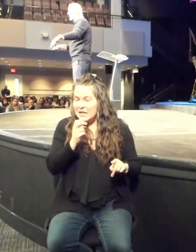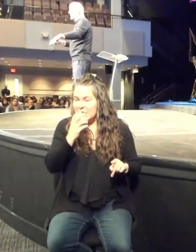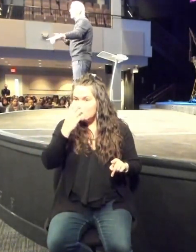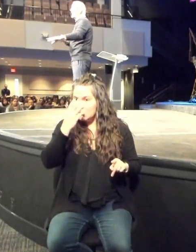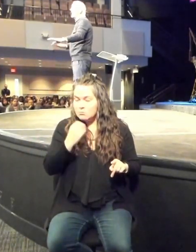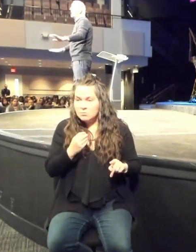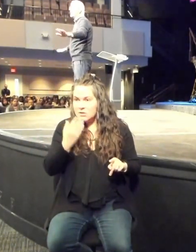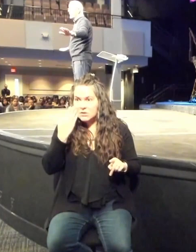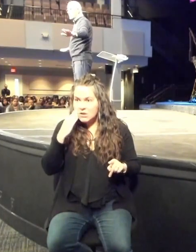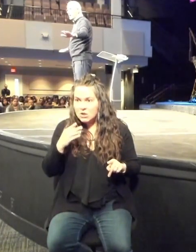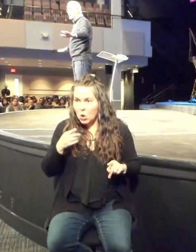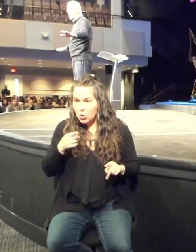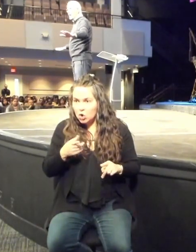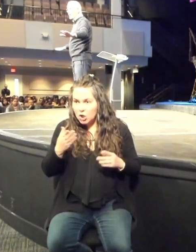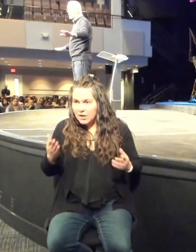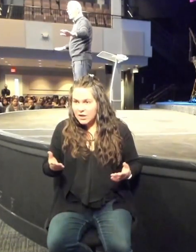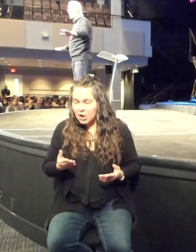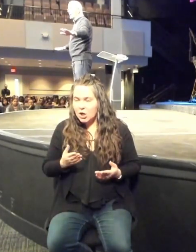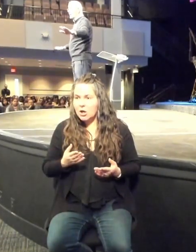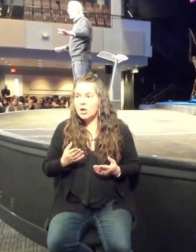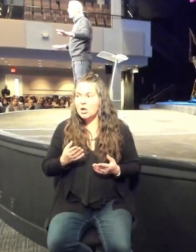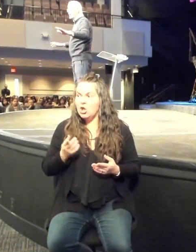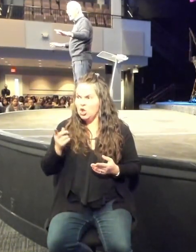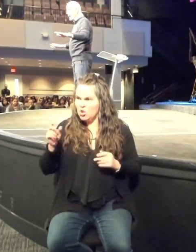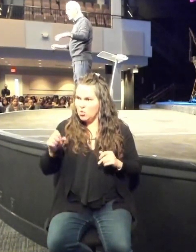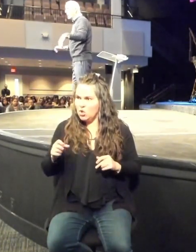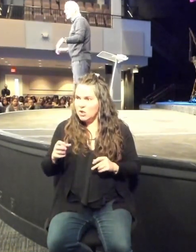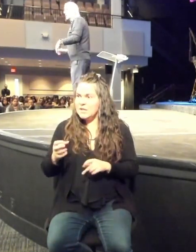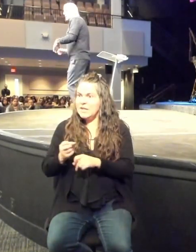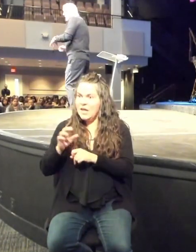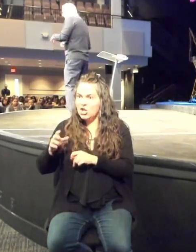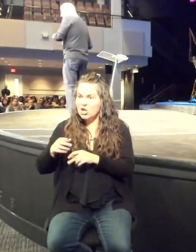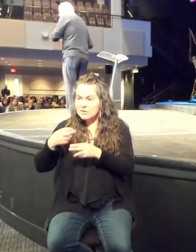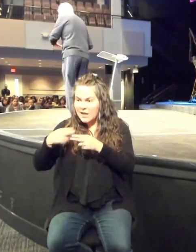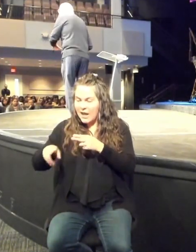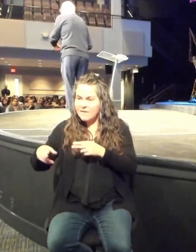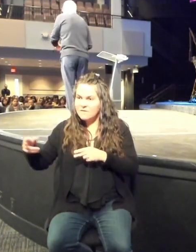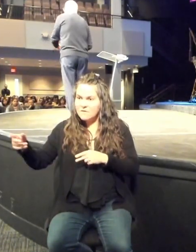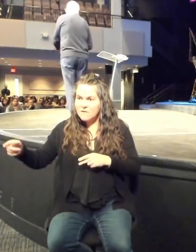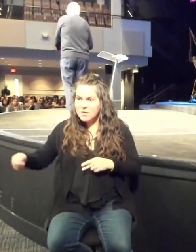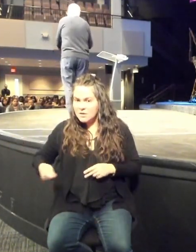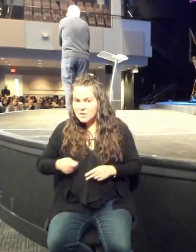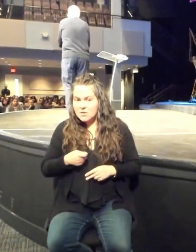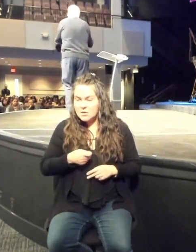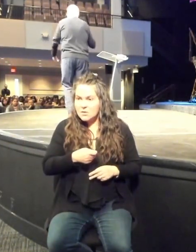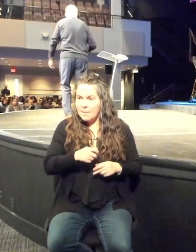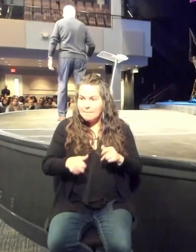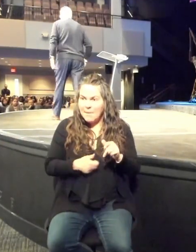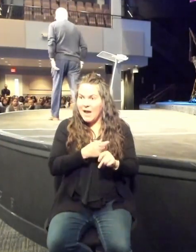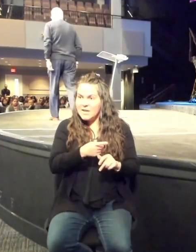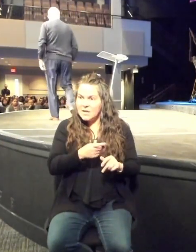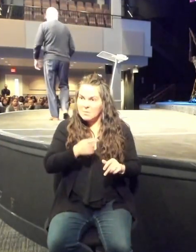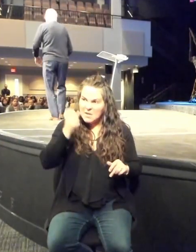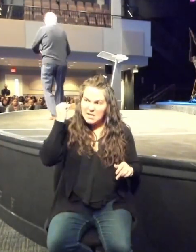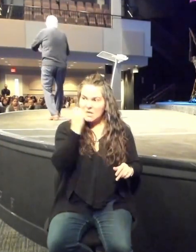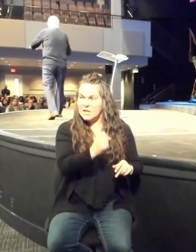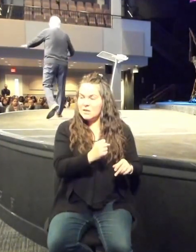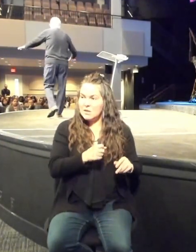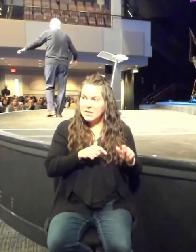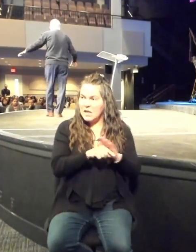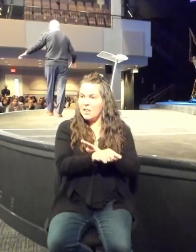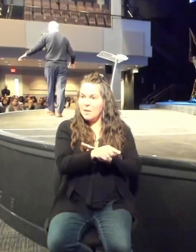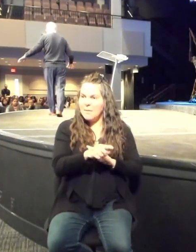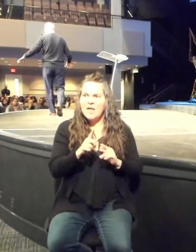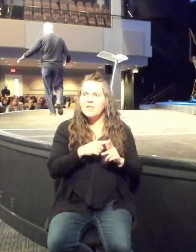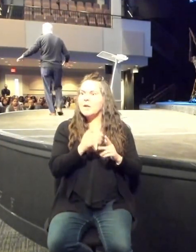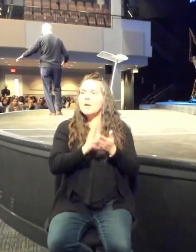And so you can end this thing now. Get your knife, go in behind him, kill him, and it'll all be